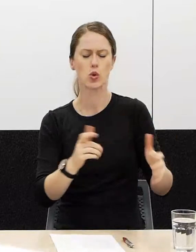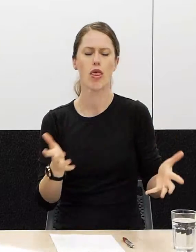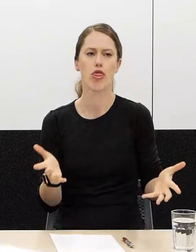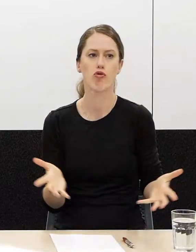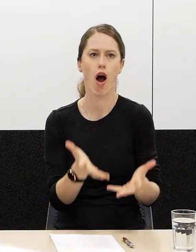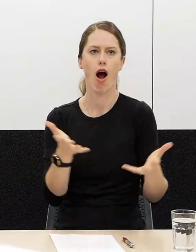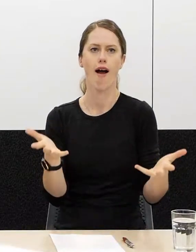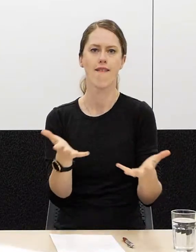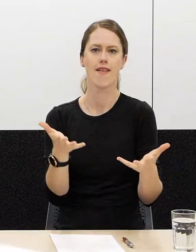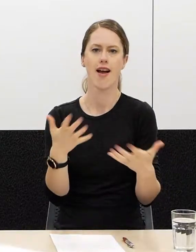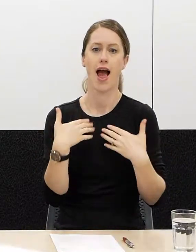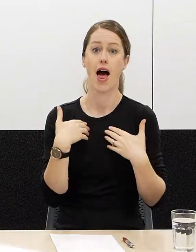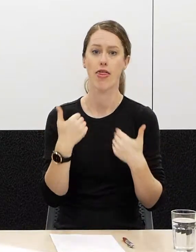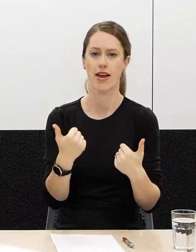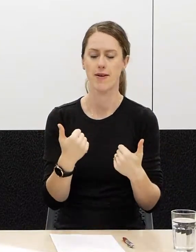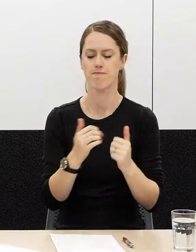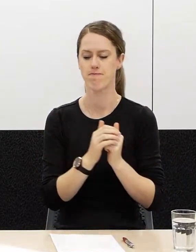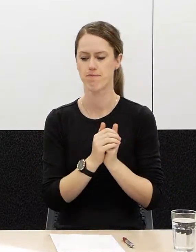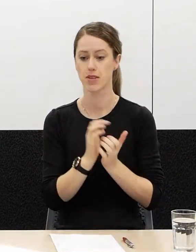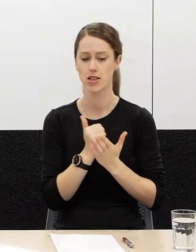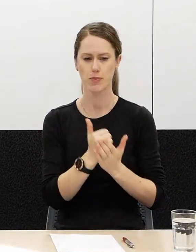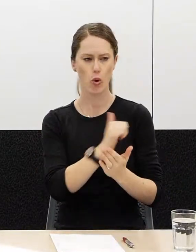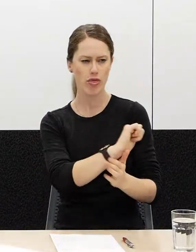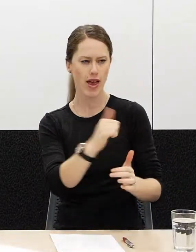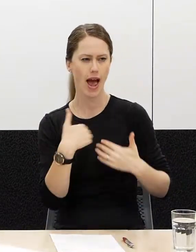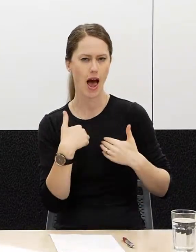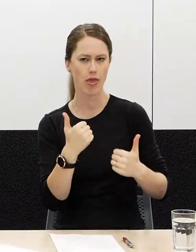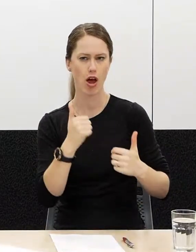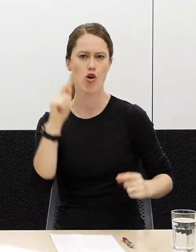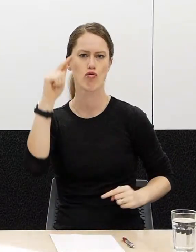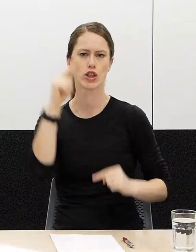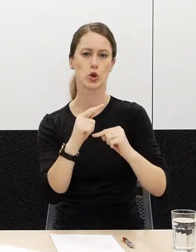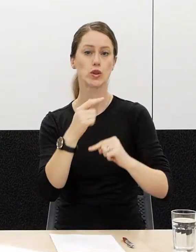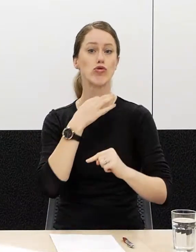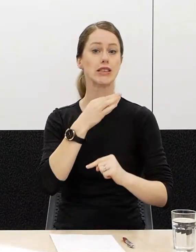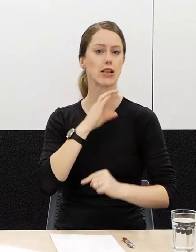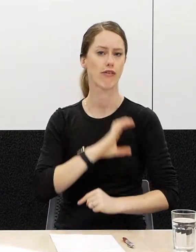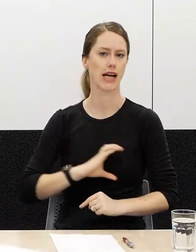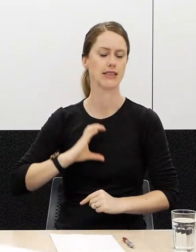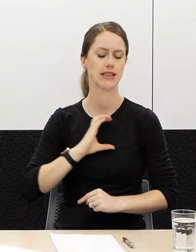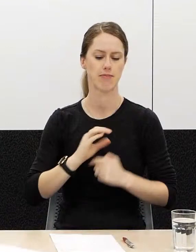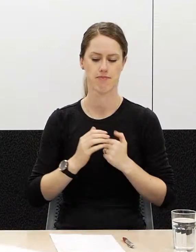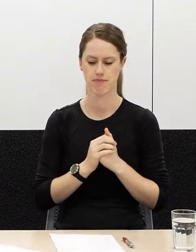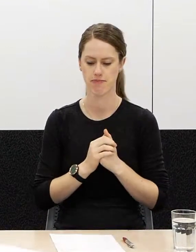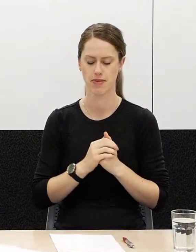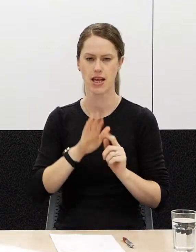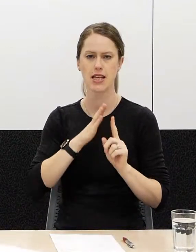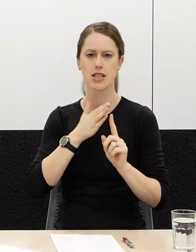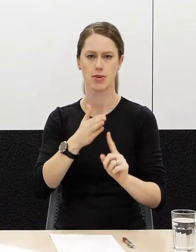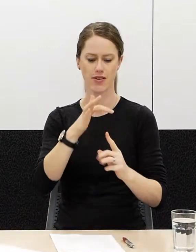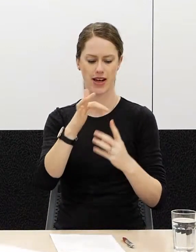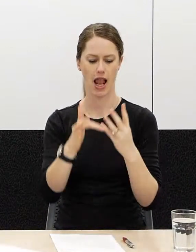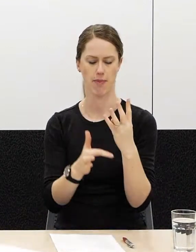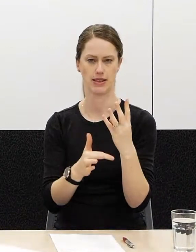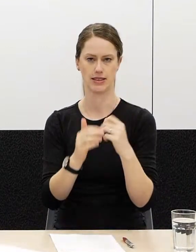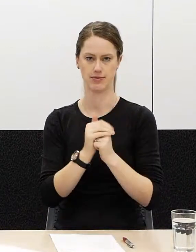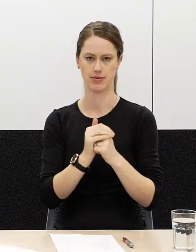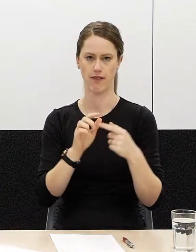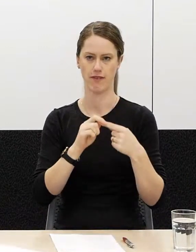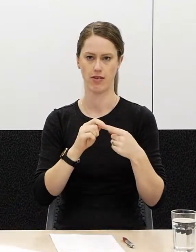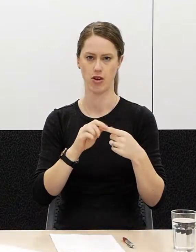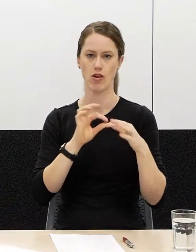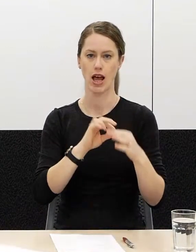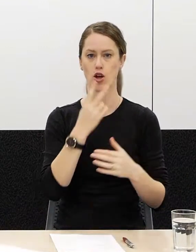thrive in a healthy way, to support their health and to reduce their risk of cancer. So the specific elements, first of all,